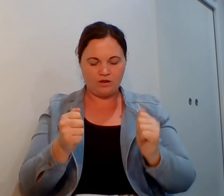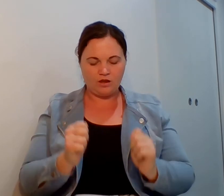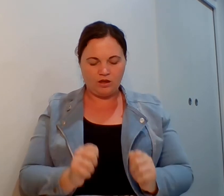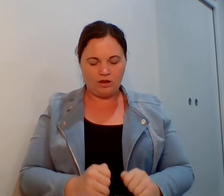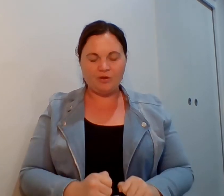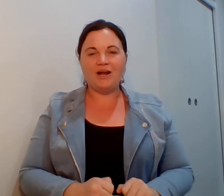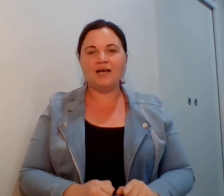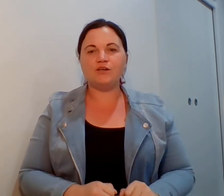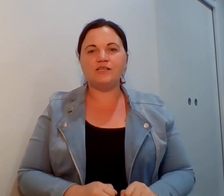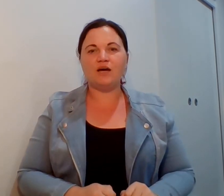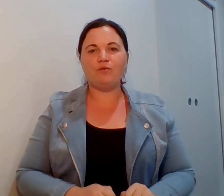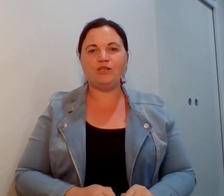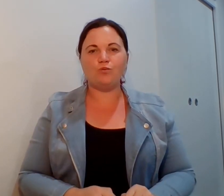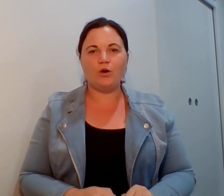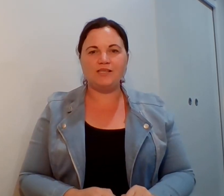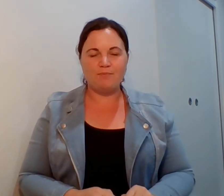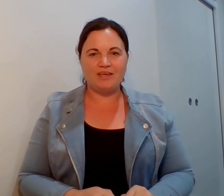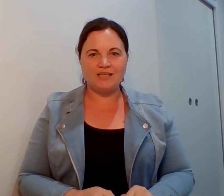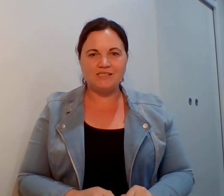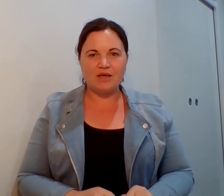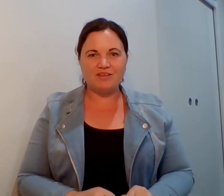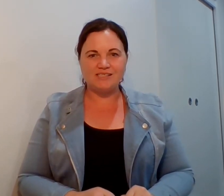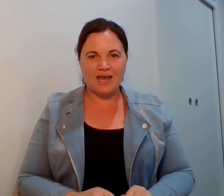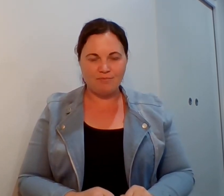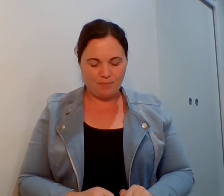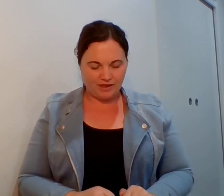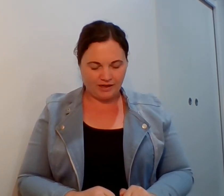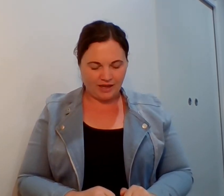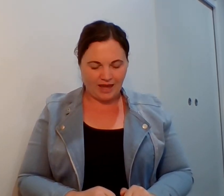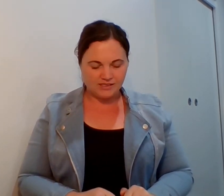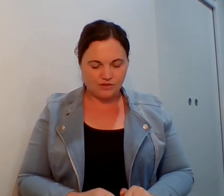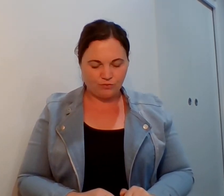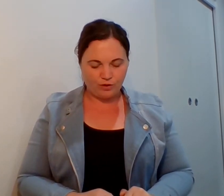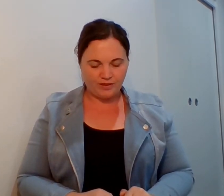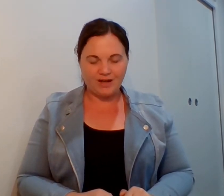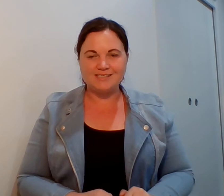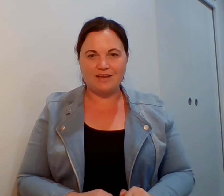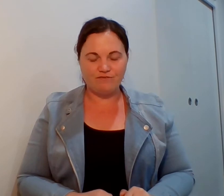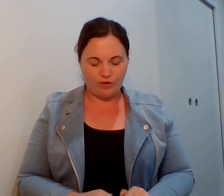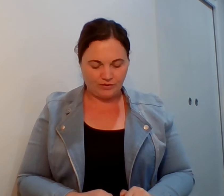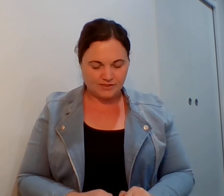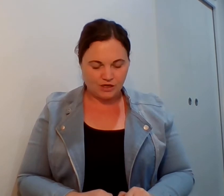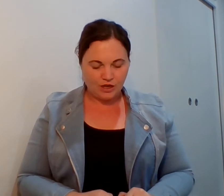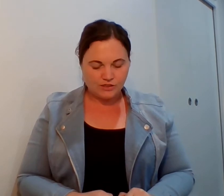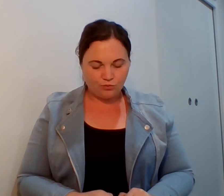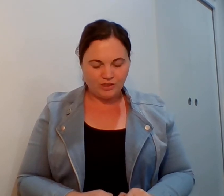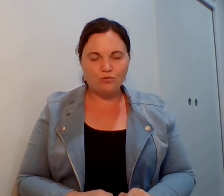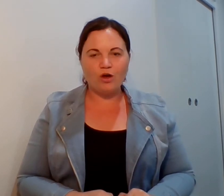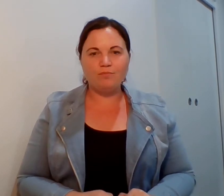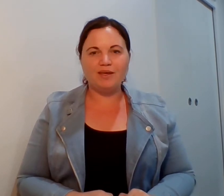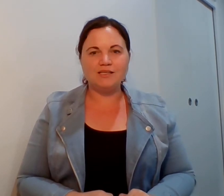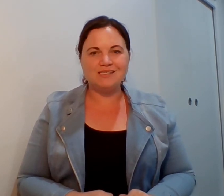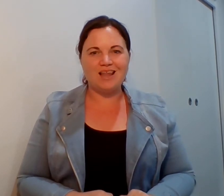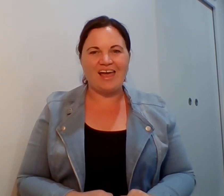I'm going to ask you to tell me which word begins the same beginning as the word that I say first. So which word begins like